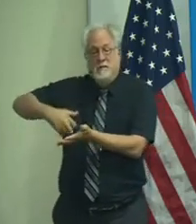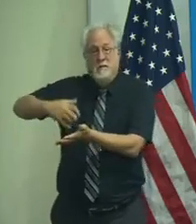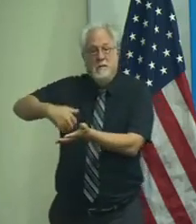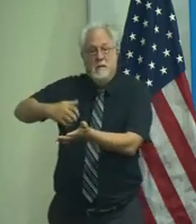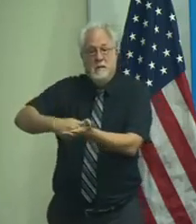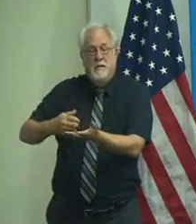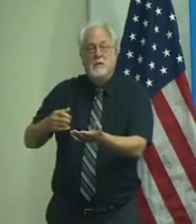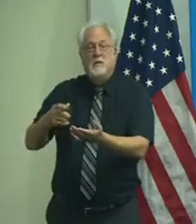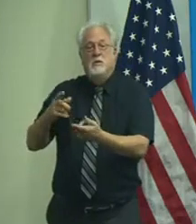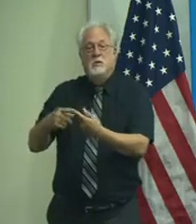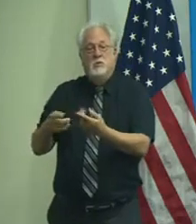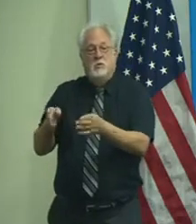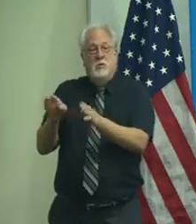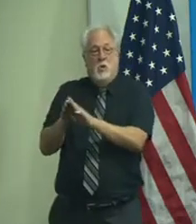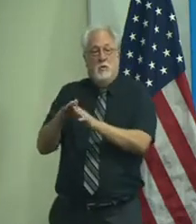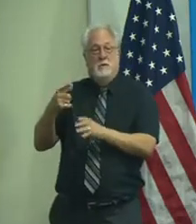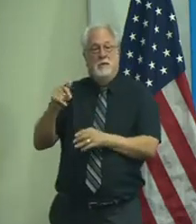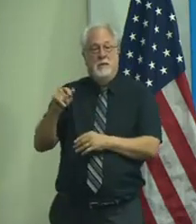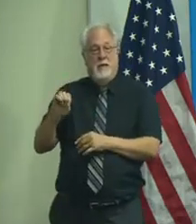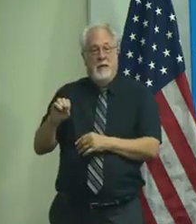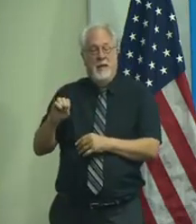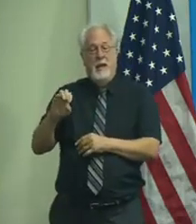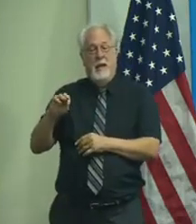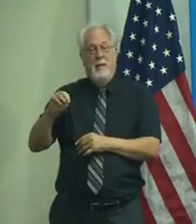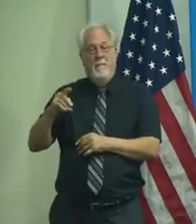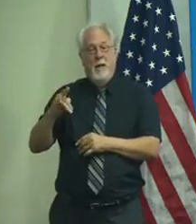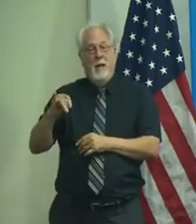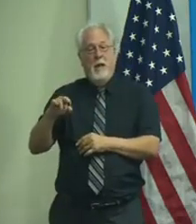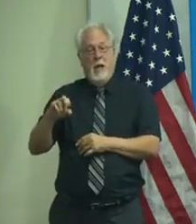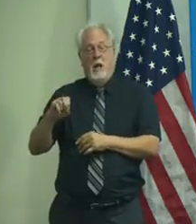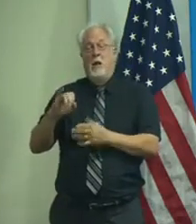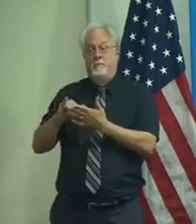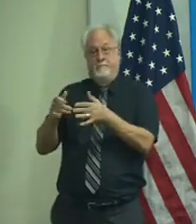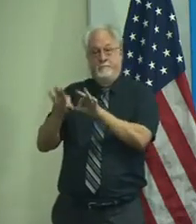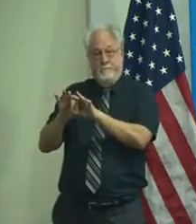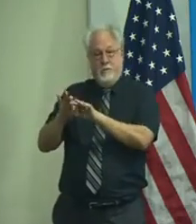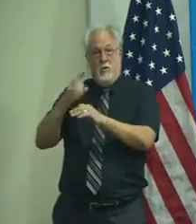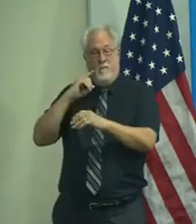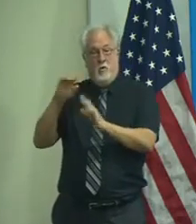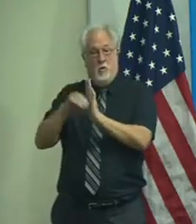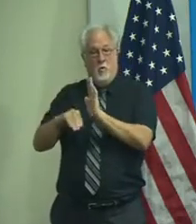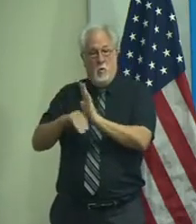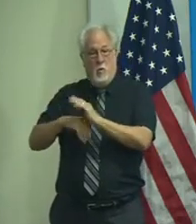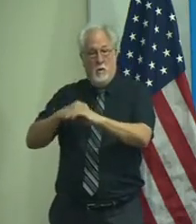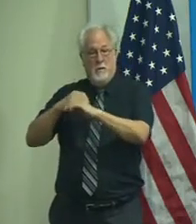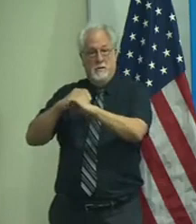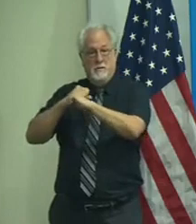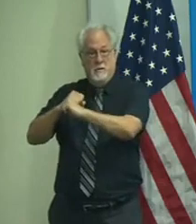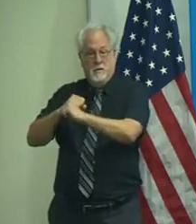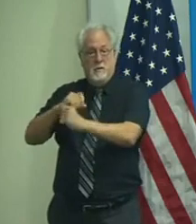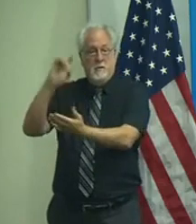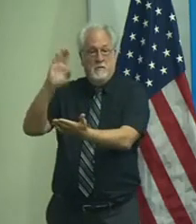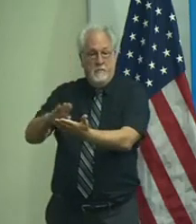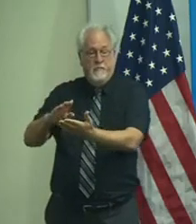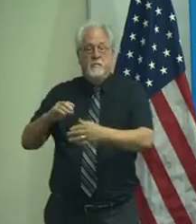successfully close the Empire Sector Gate, which is a critical component of the New Orleans to Venice Hurricane Risk Reduction